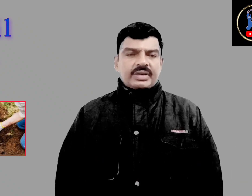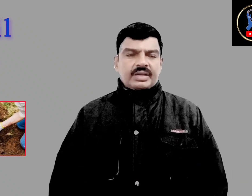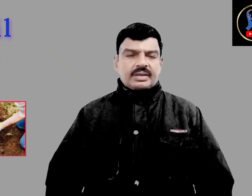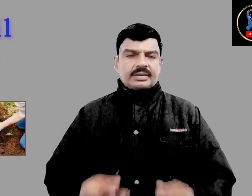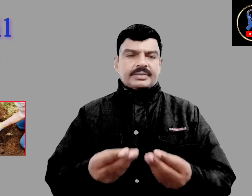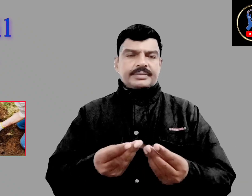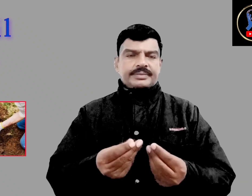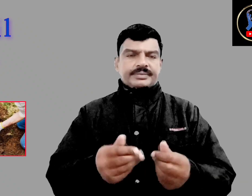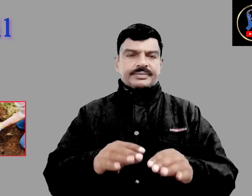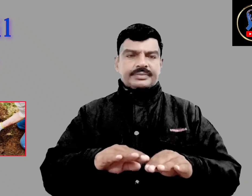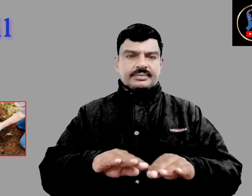soil,